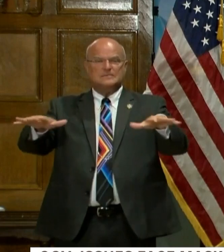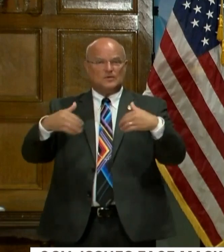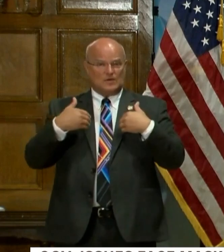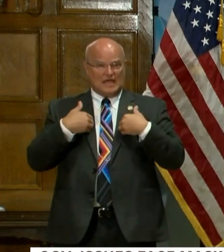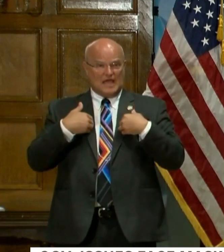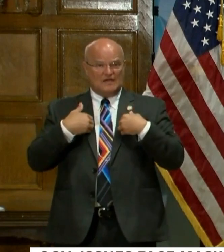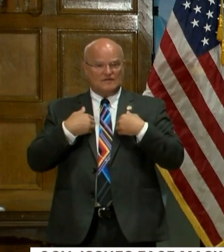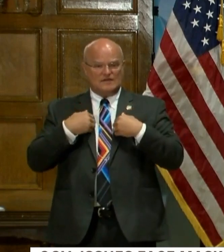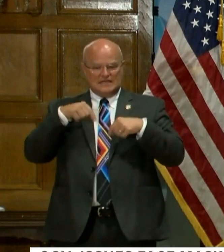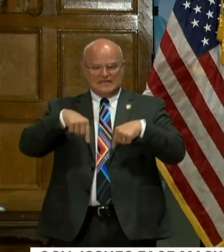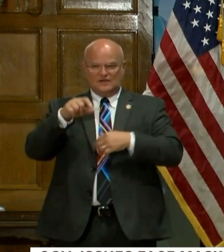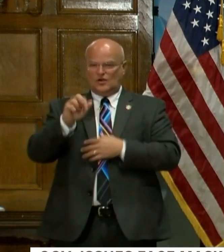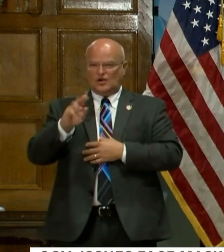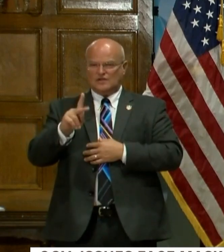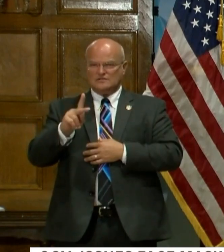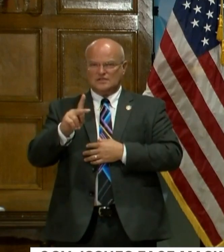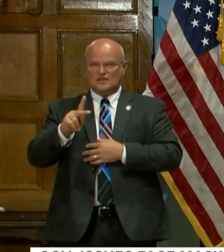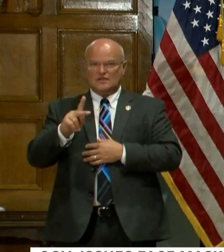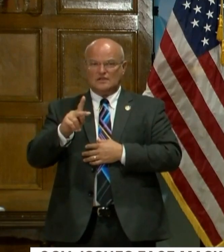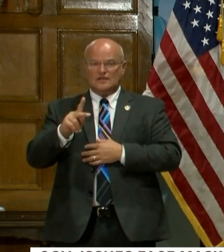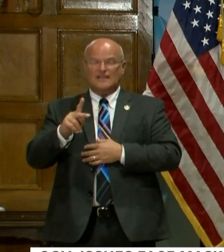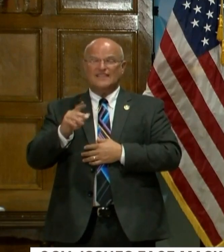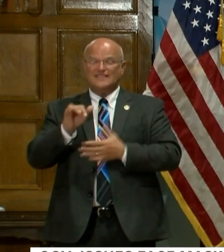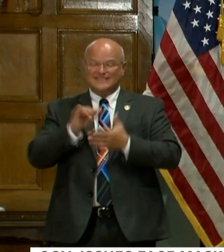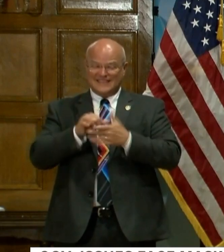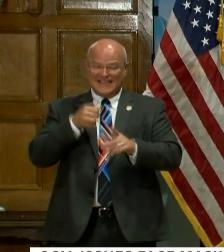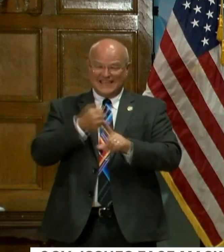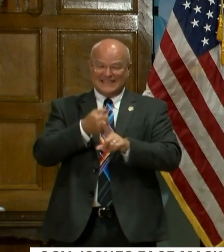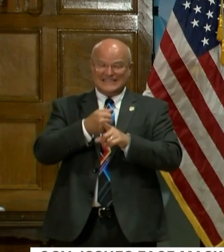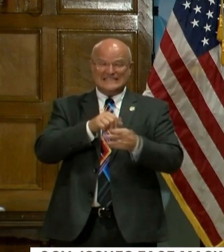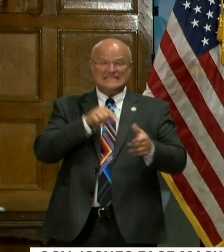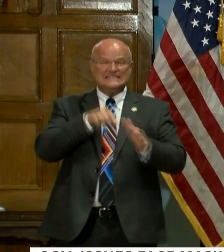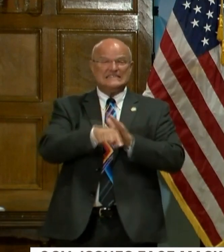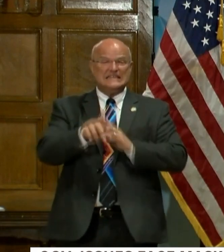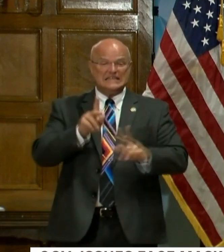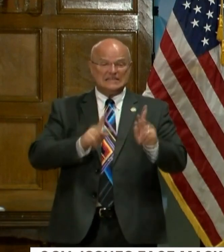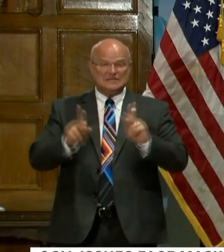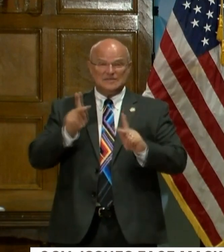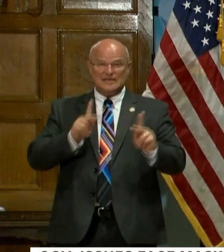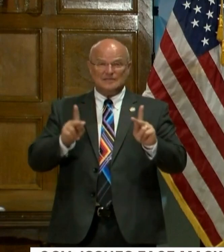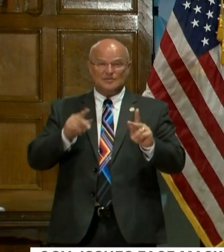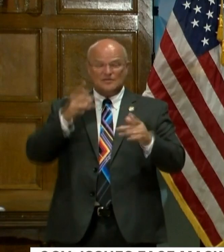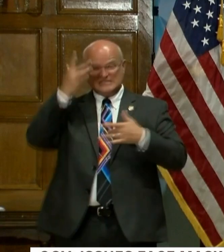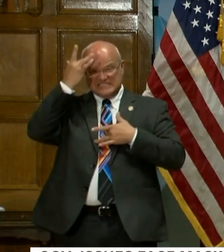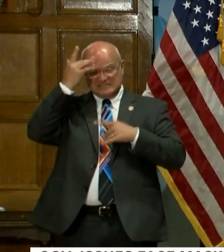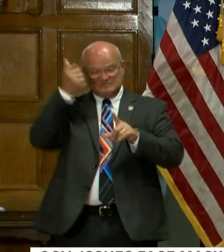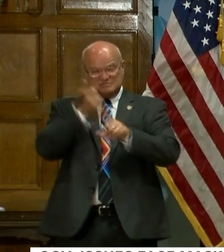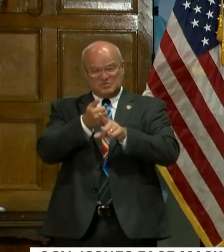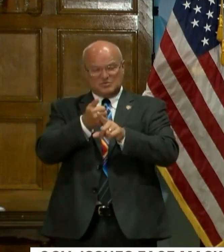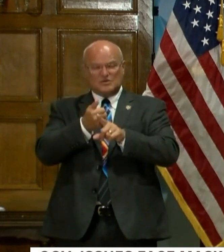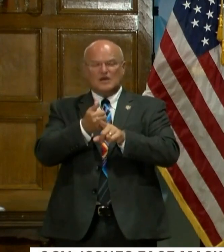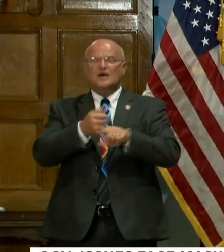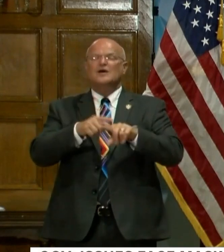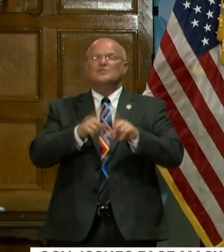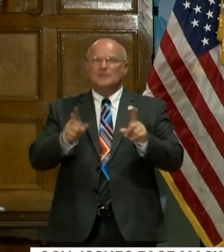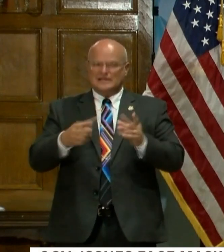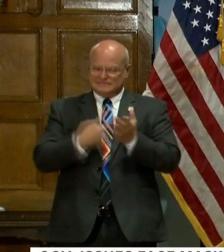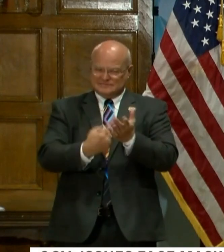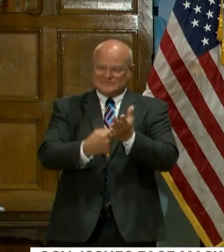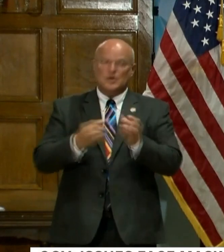have in Arkansas that's taking lives. So I'm sure there'll be more legislative discussion on that.